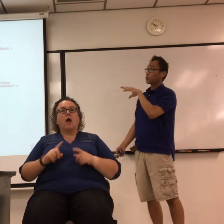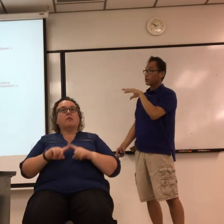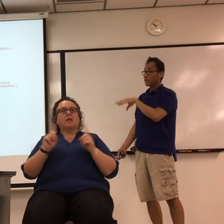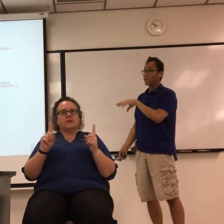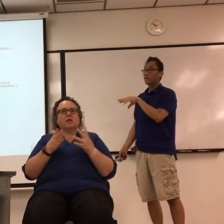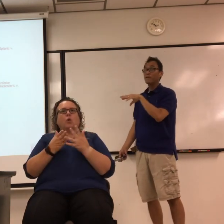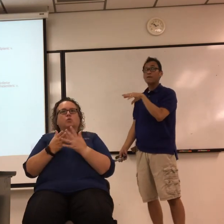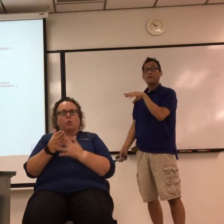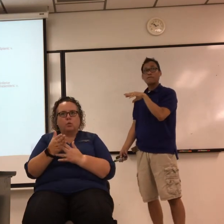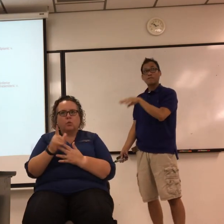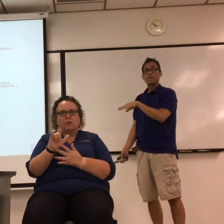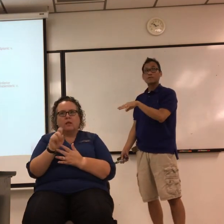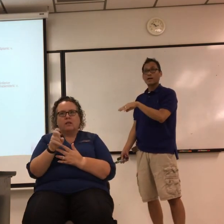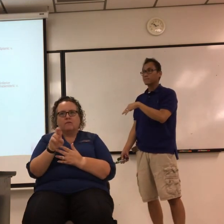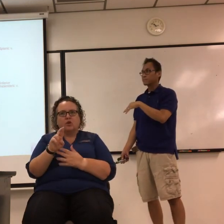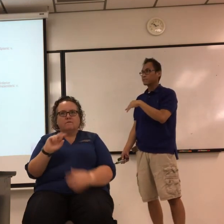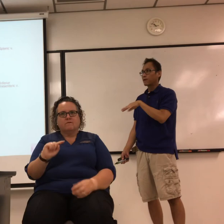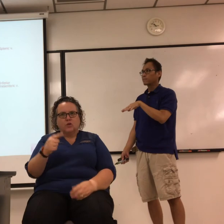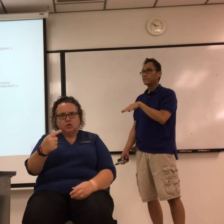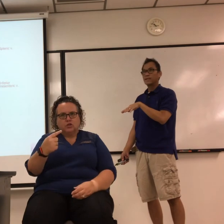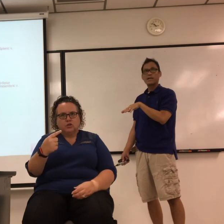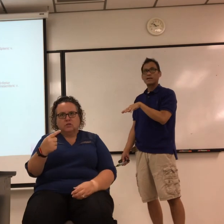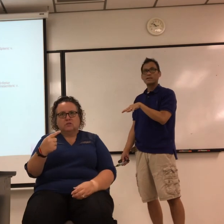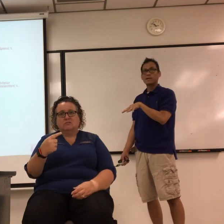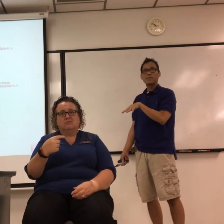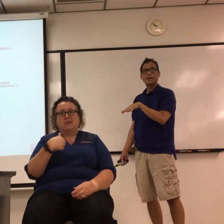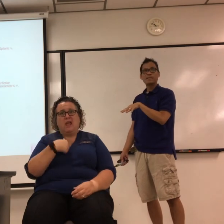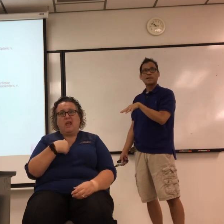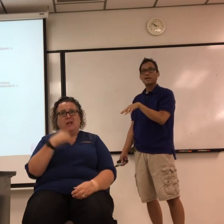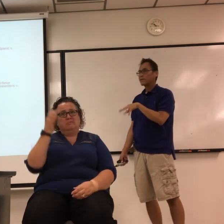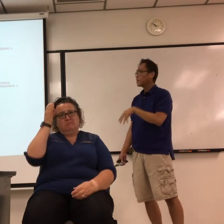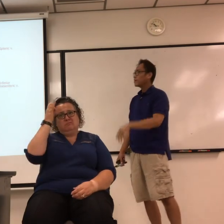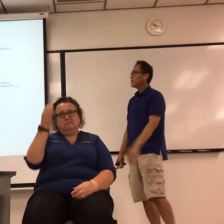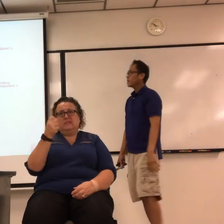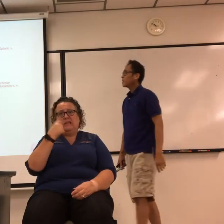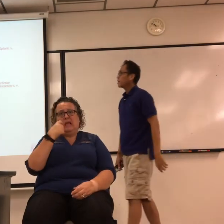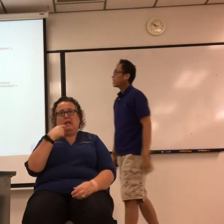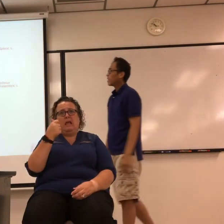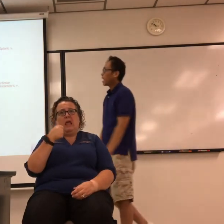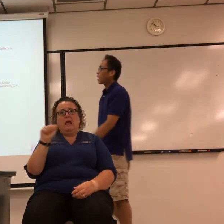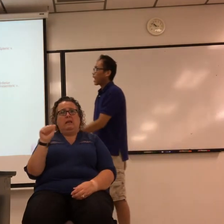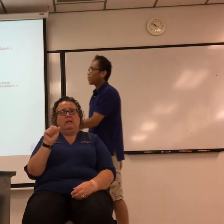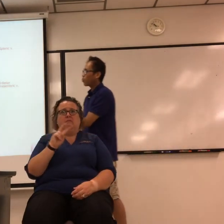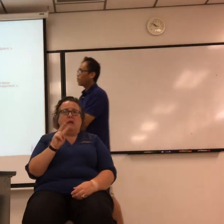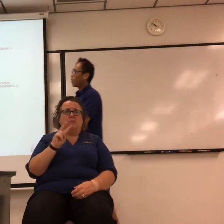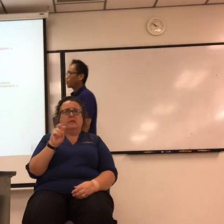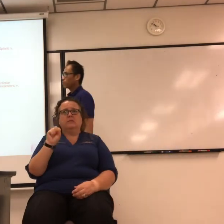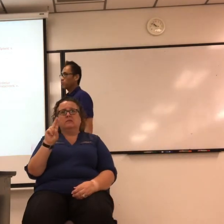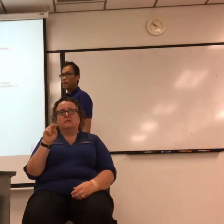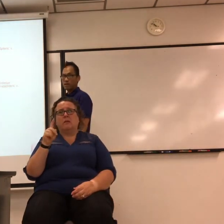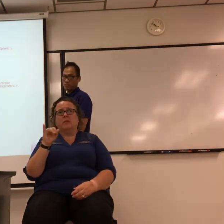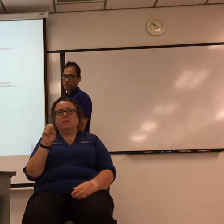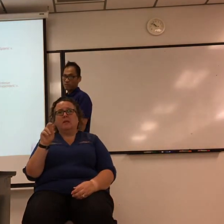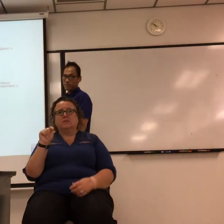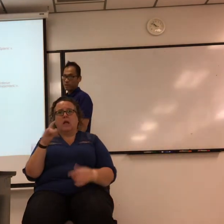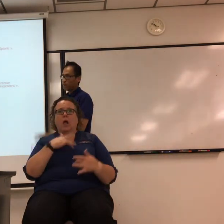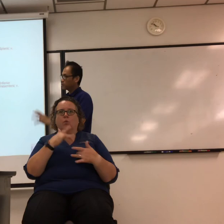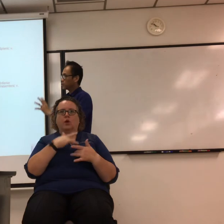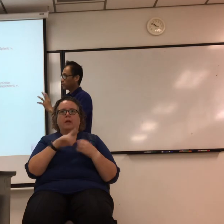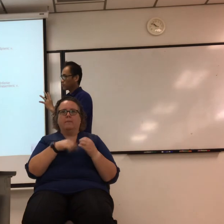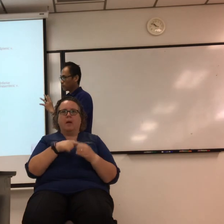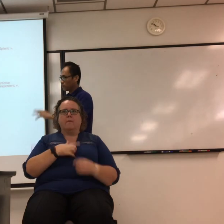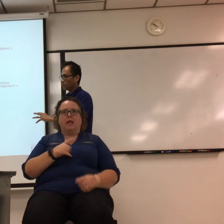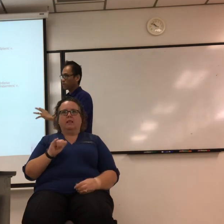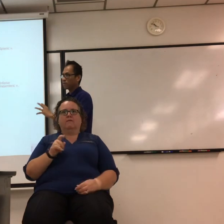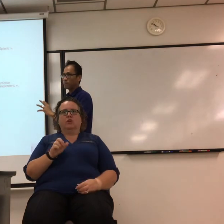it goes to your liver first. I don't hardly take any supplements. I worry about what it'll do to my liver. It